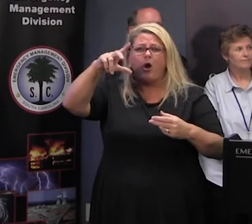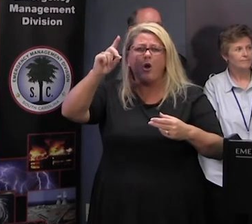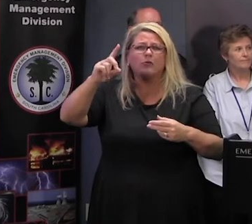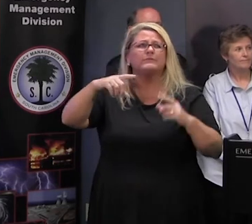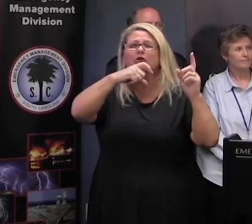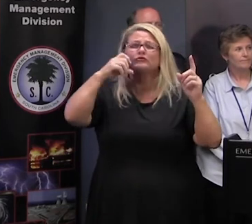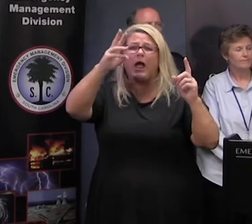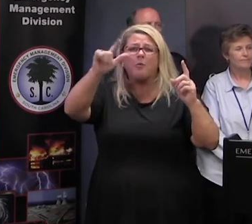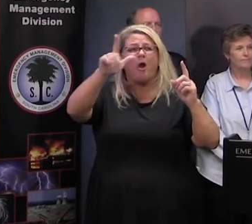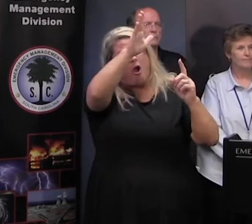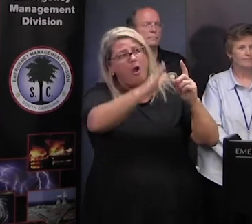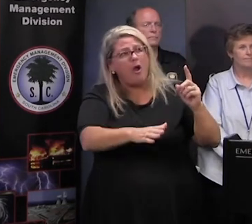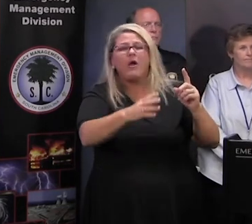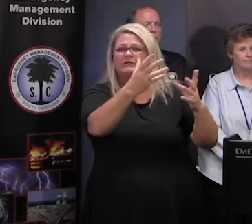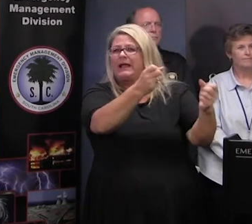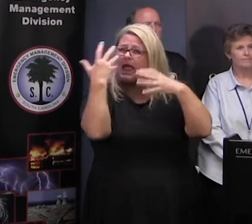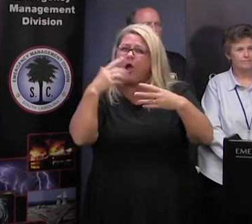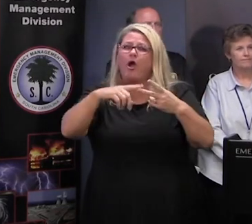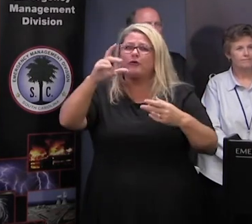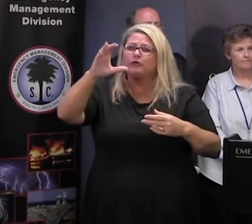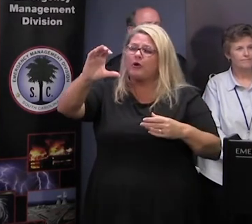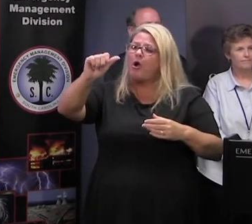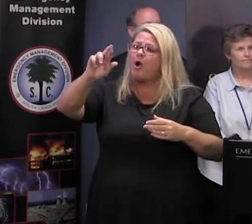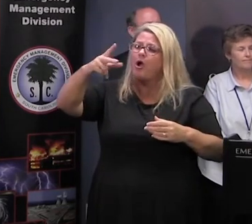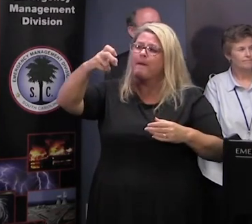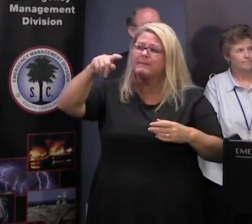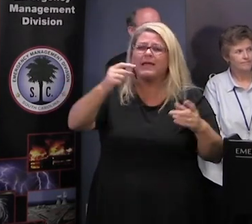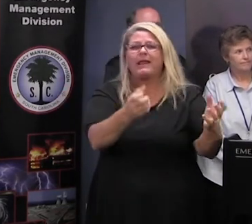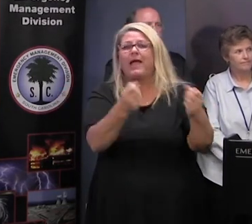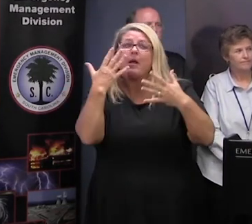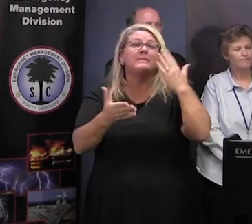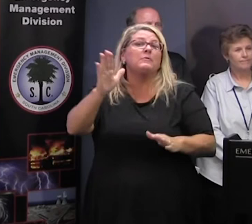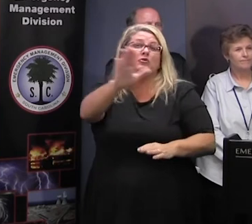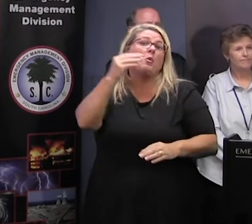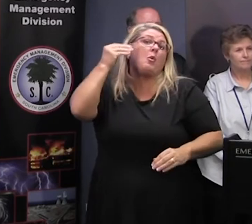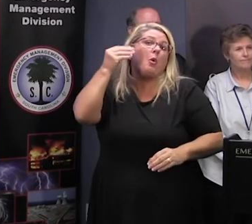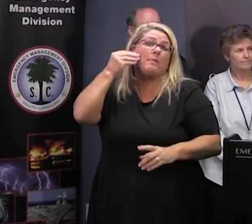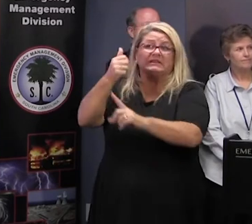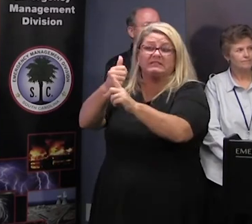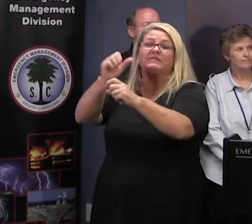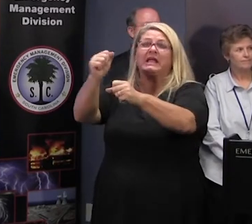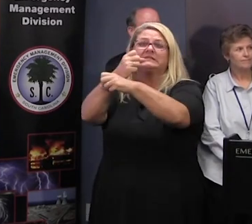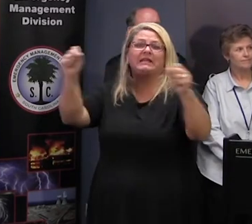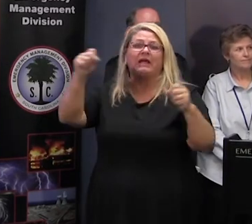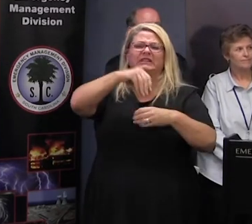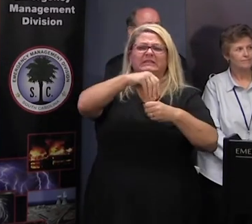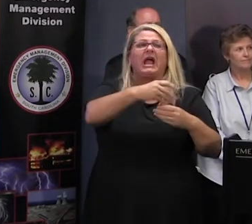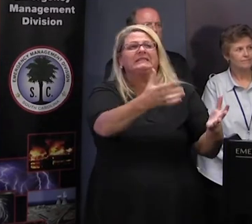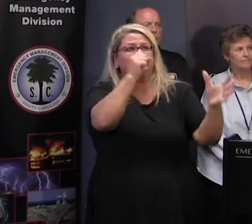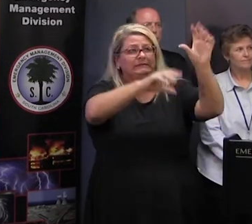you know, getting wet carpet out as quickly as you can, because you may be able to save the house by the steps you take initially going in and